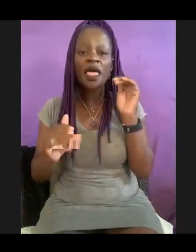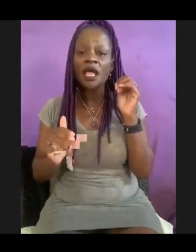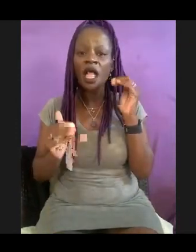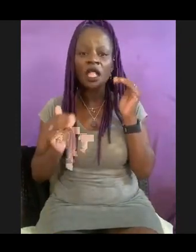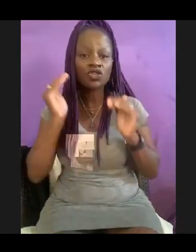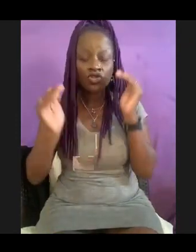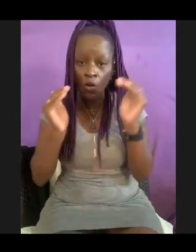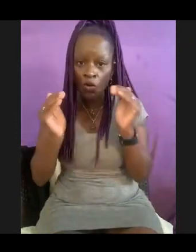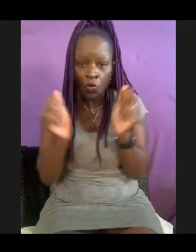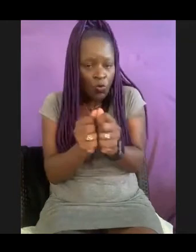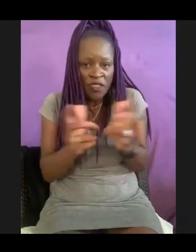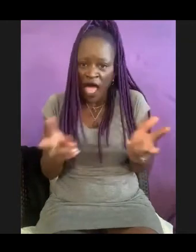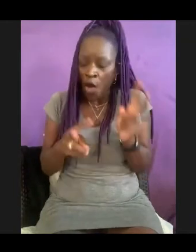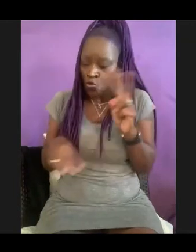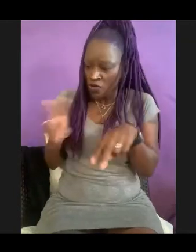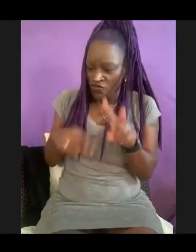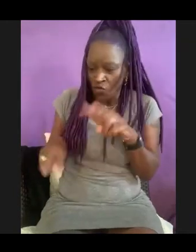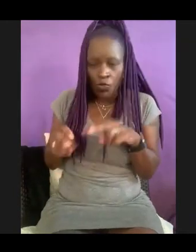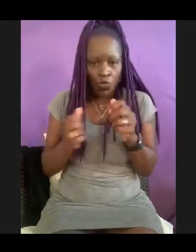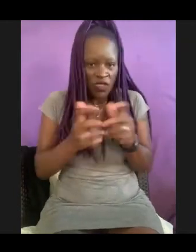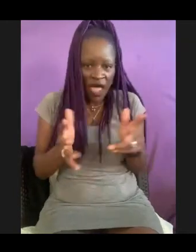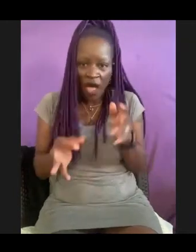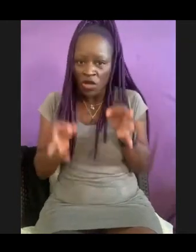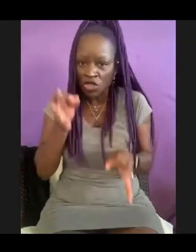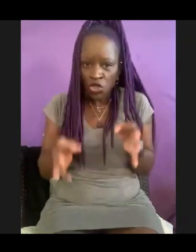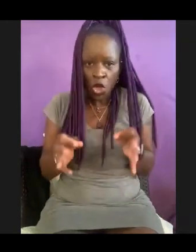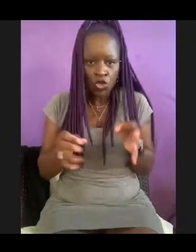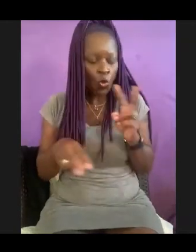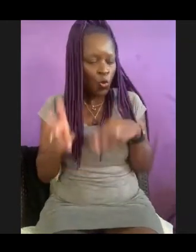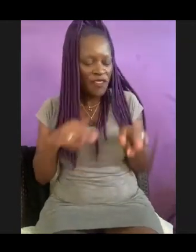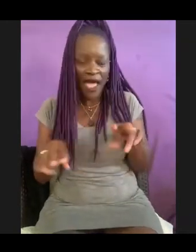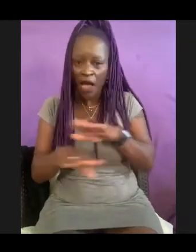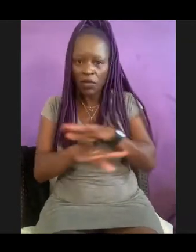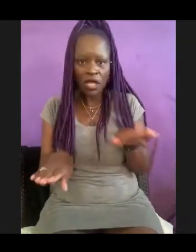review by a judge or a court hearing.